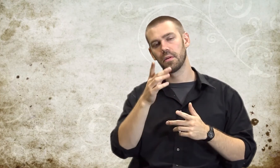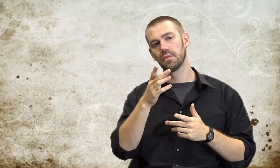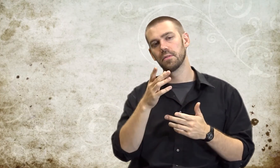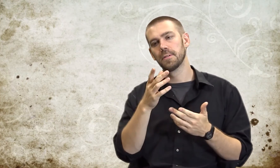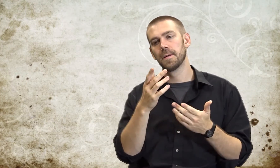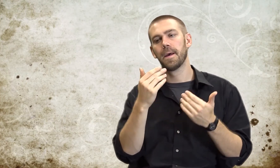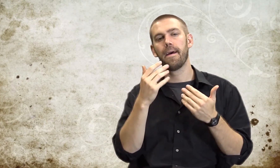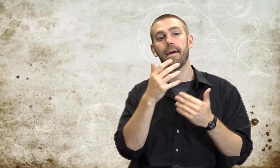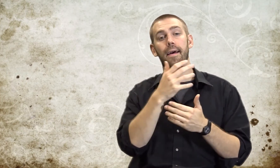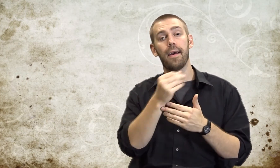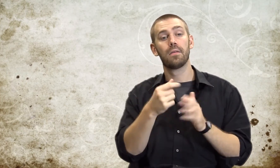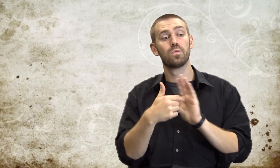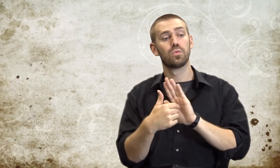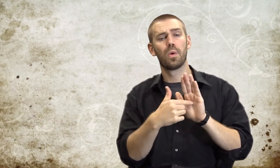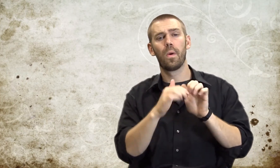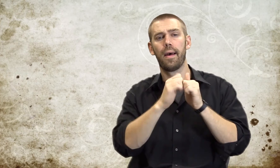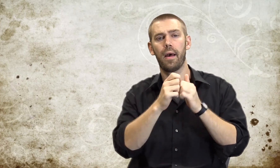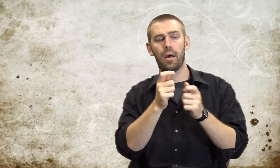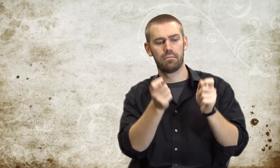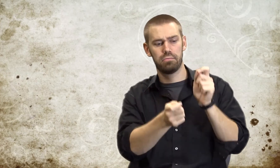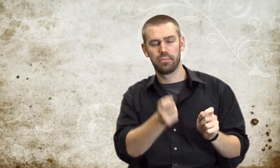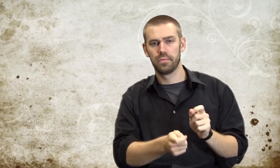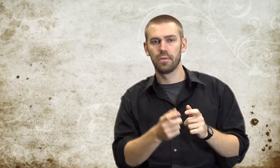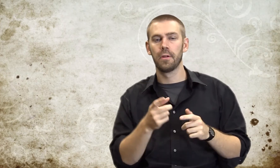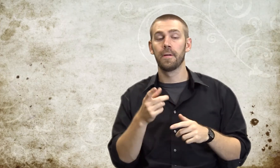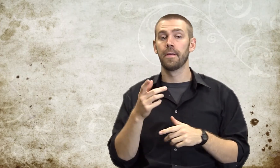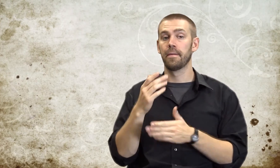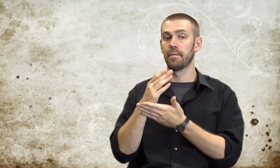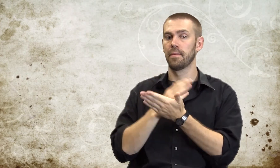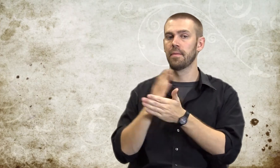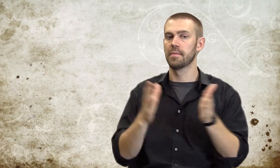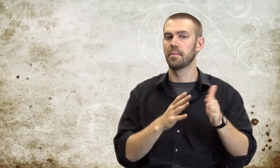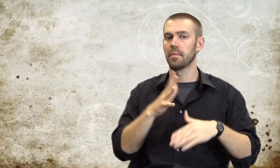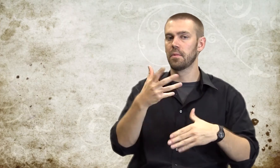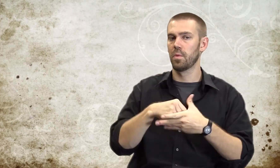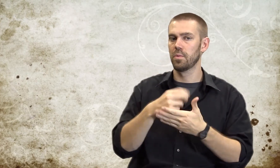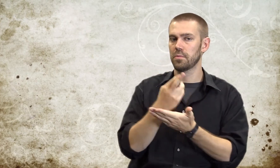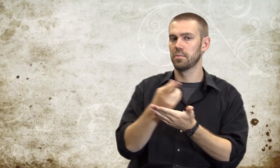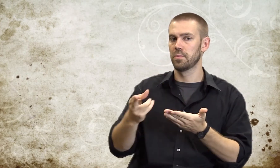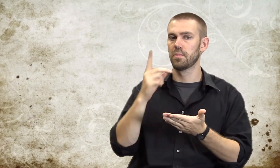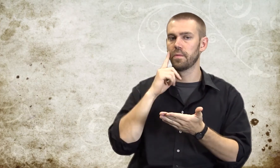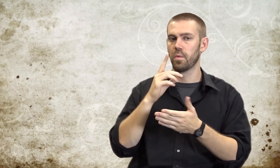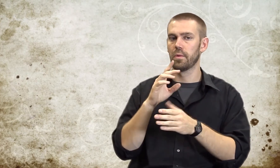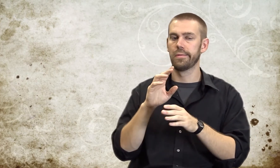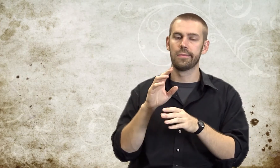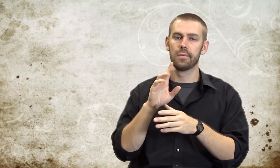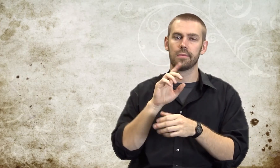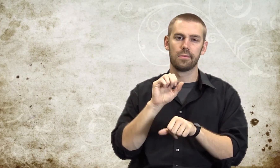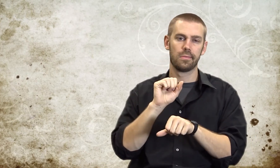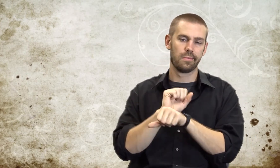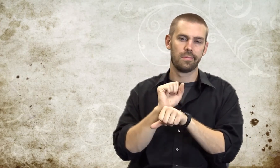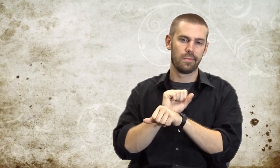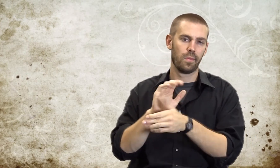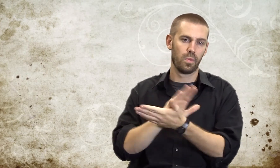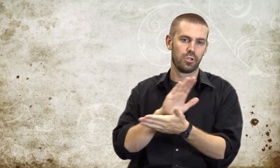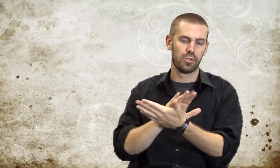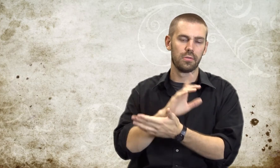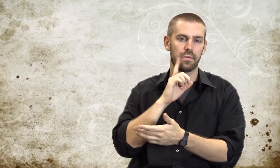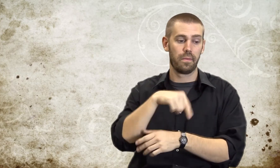and why is there more than just one? And you can accommodate this. And there's a worksheet inside of the